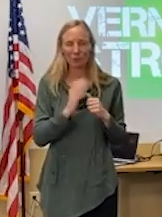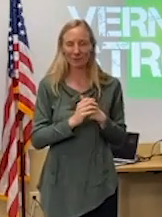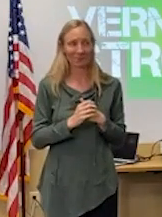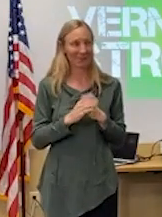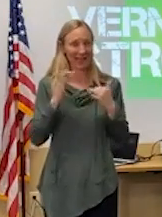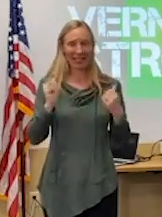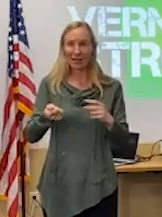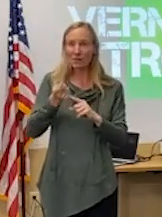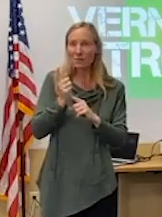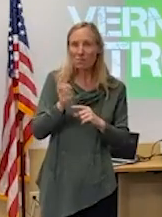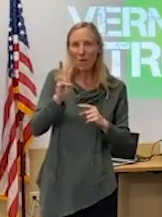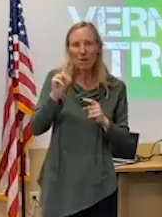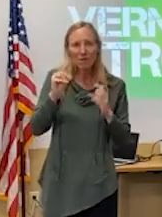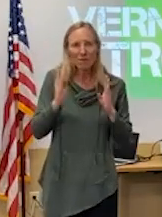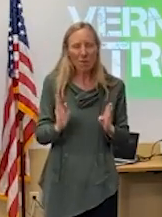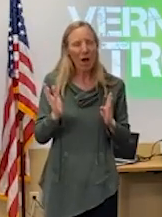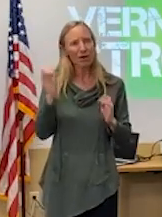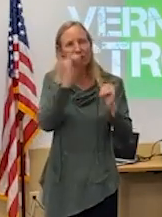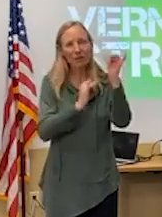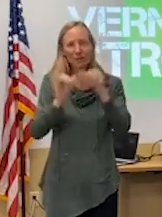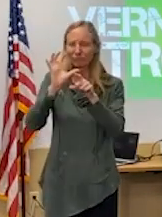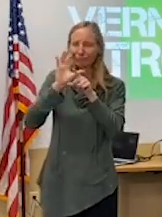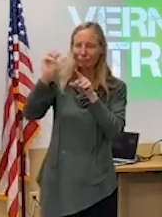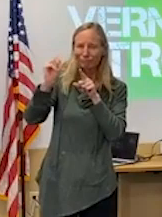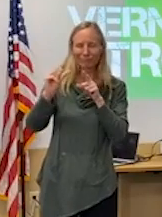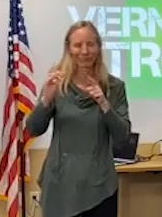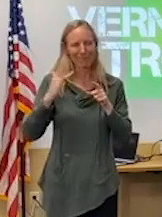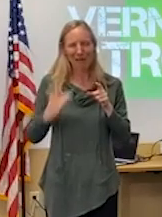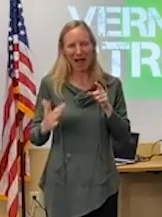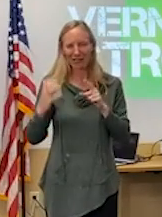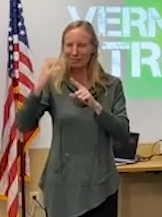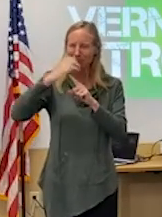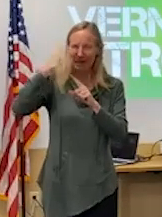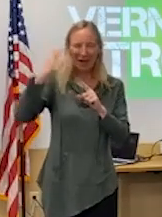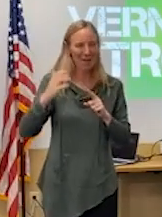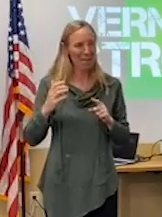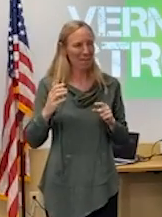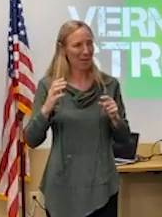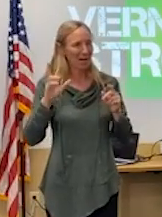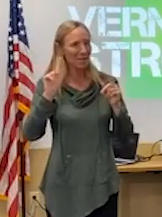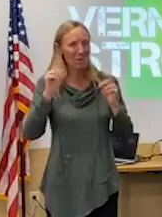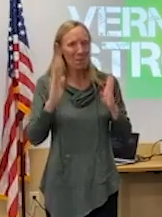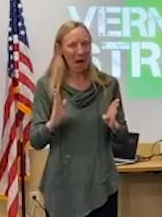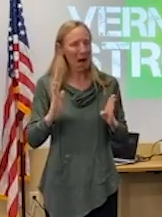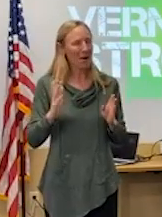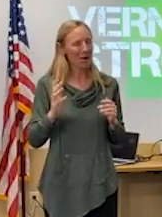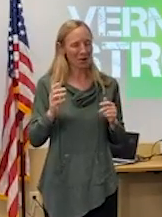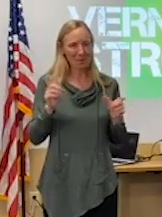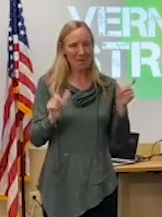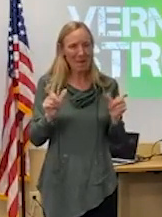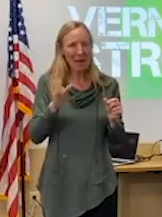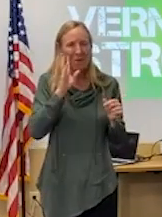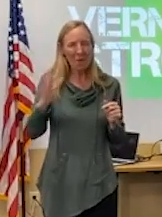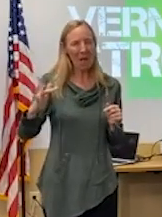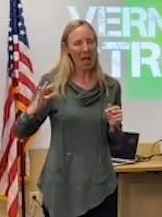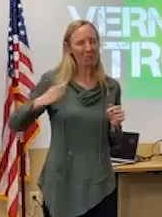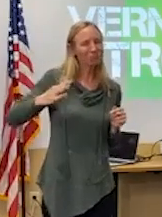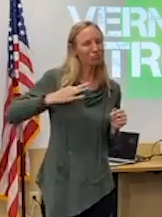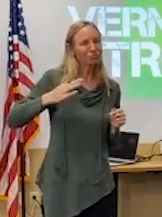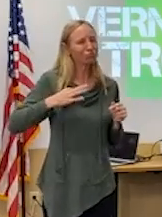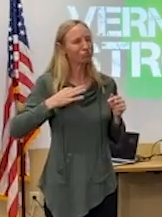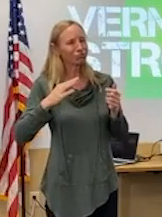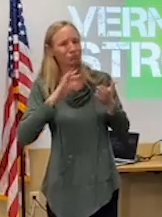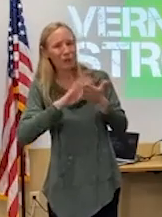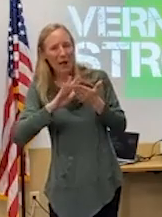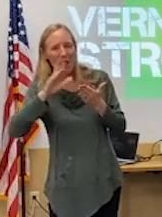Vermont and Vermonters really shine. They step up to each other. They volunteer, like the cleanup this weekend. They give if they can't volunteer.